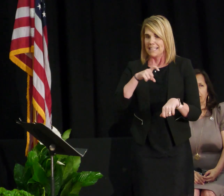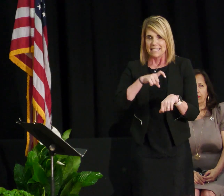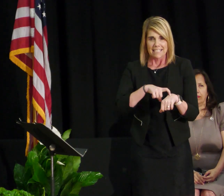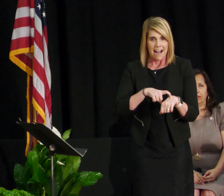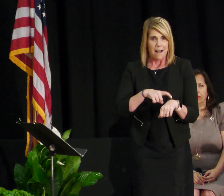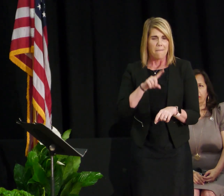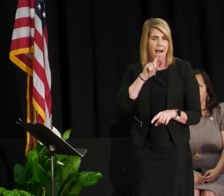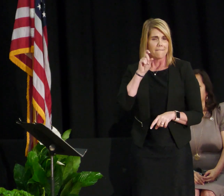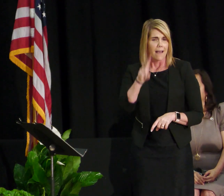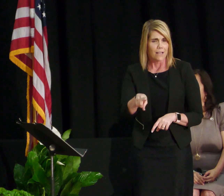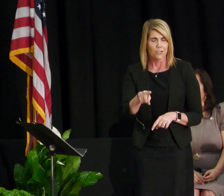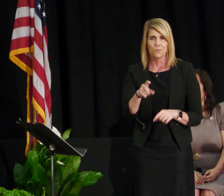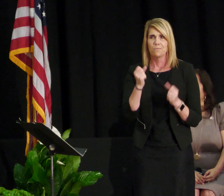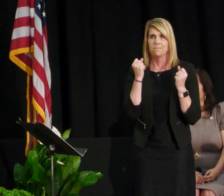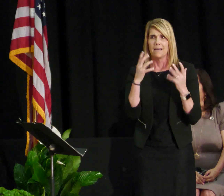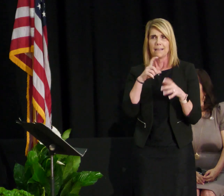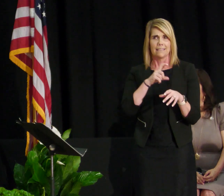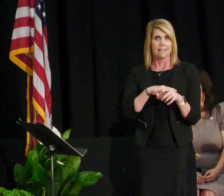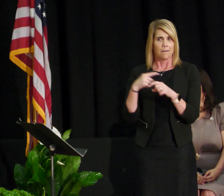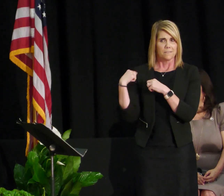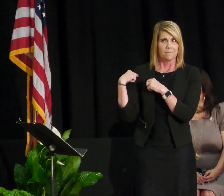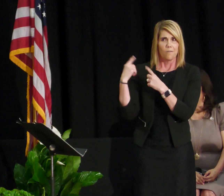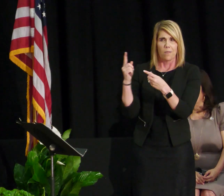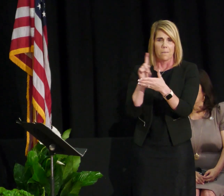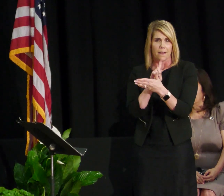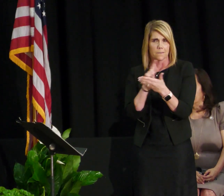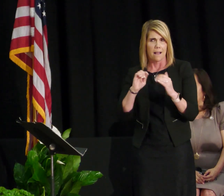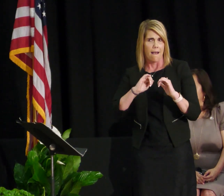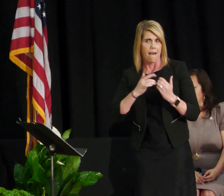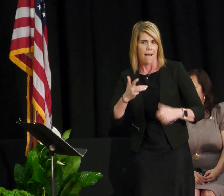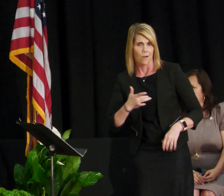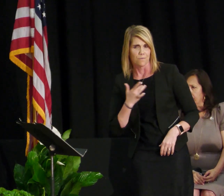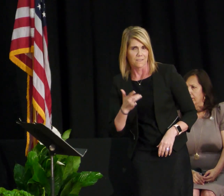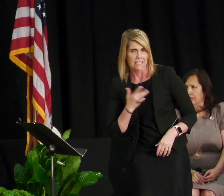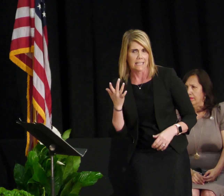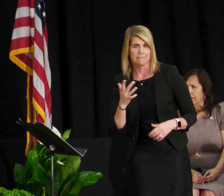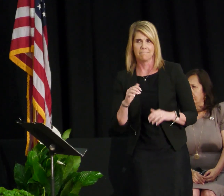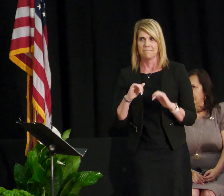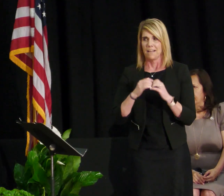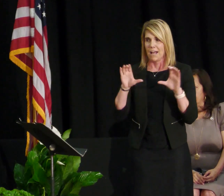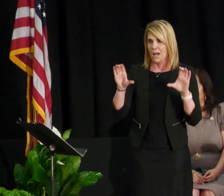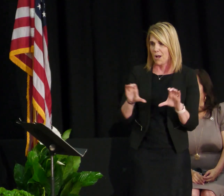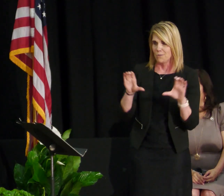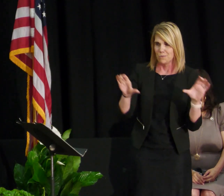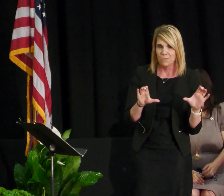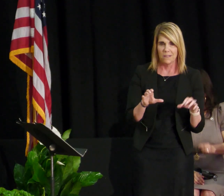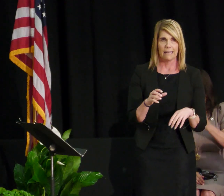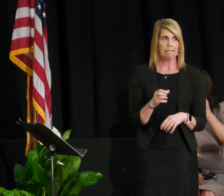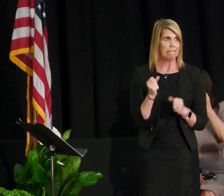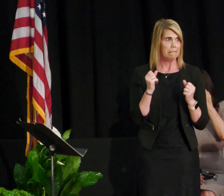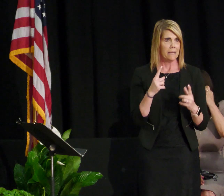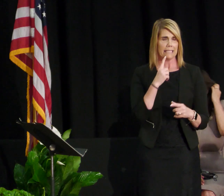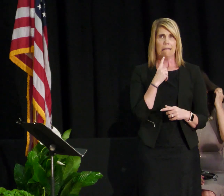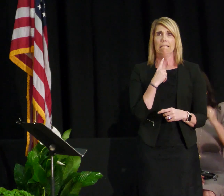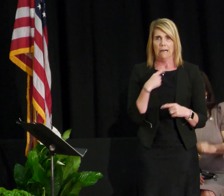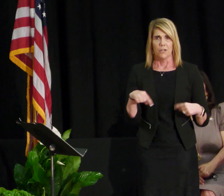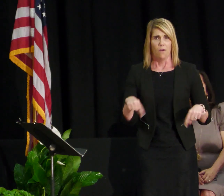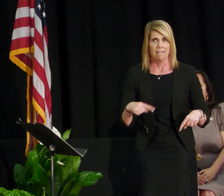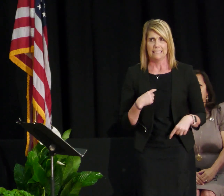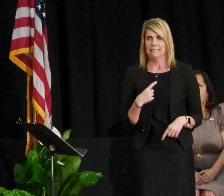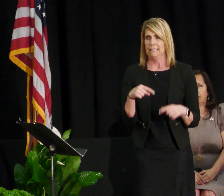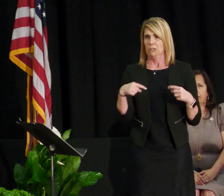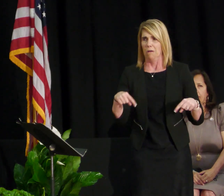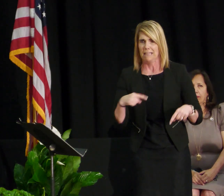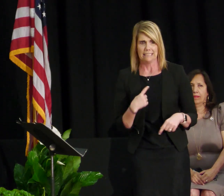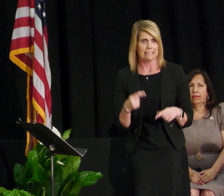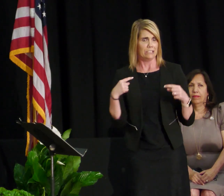Graduating is an exciting time. And I've asked you many times over this last week, how you feeling? How you doing? Many